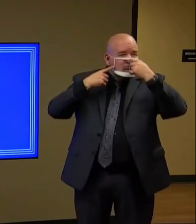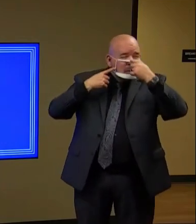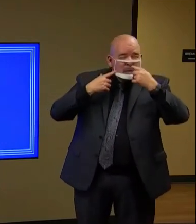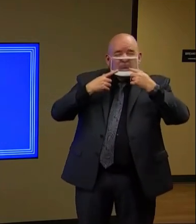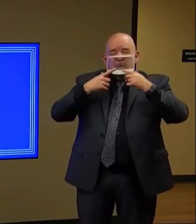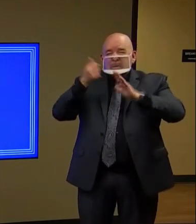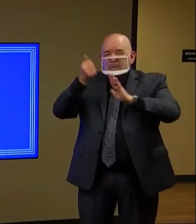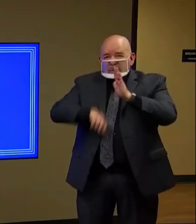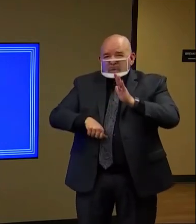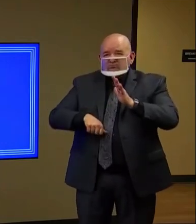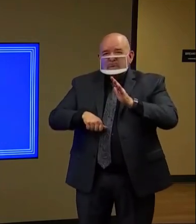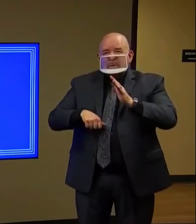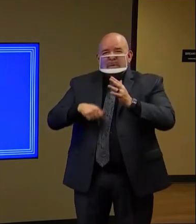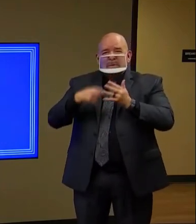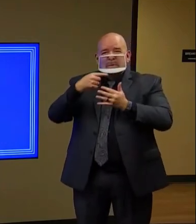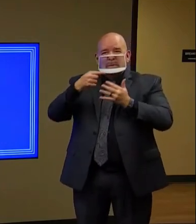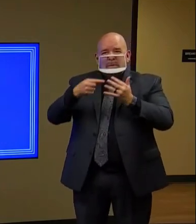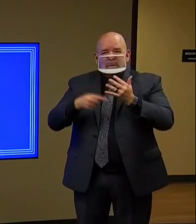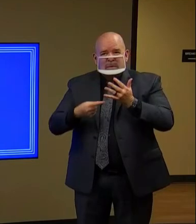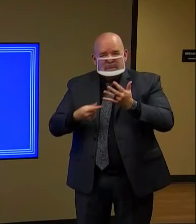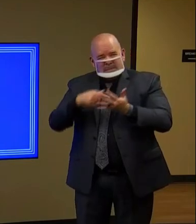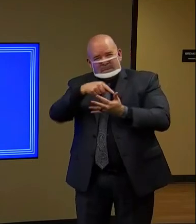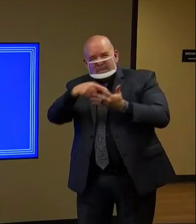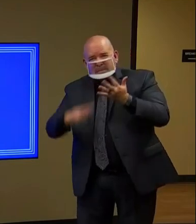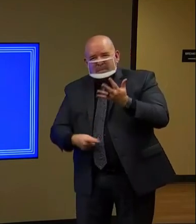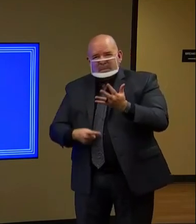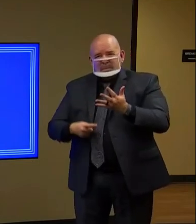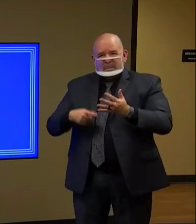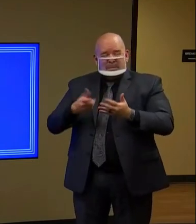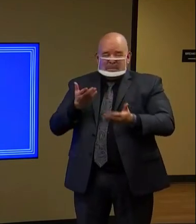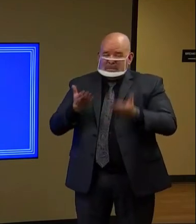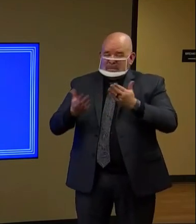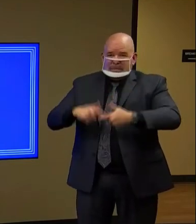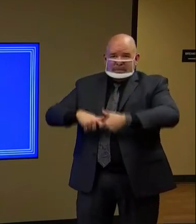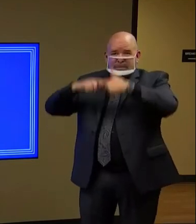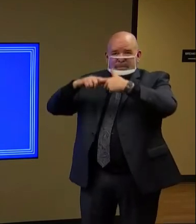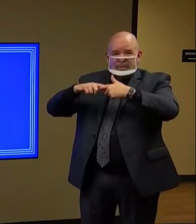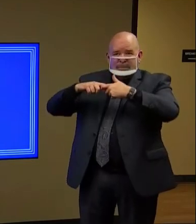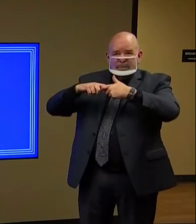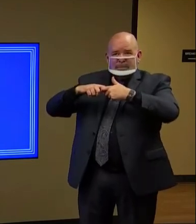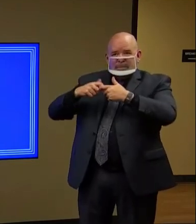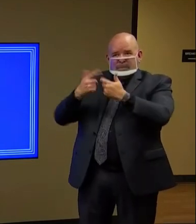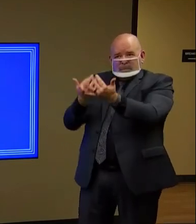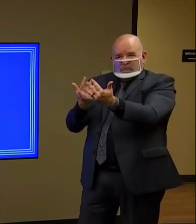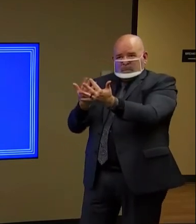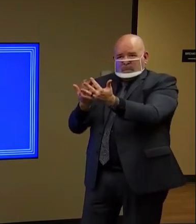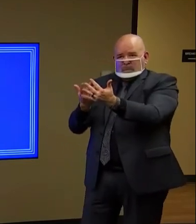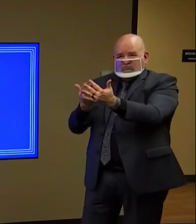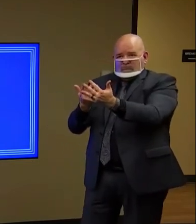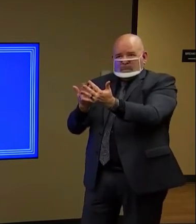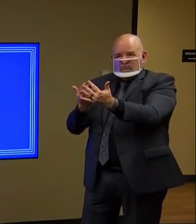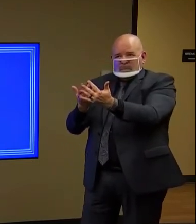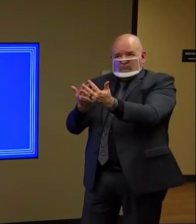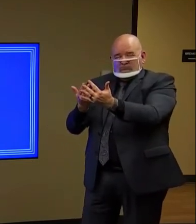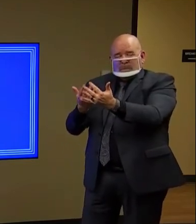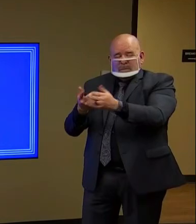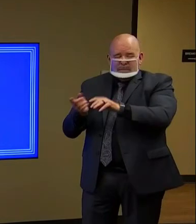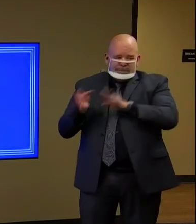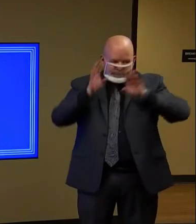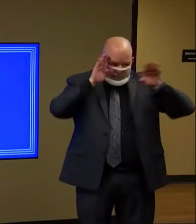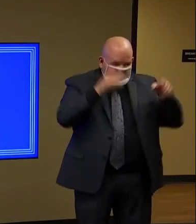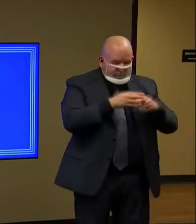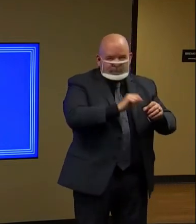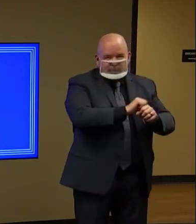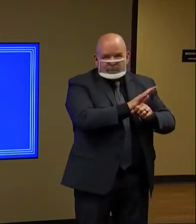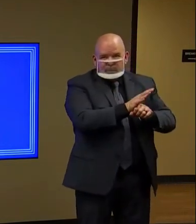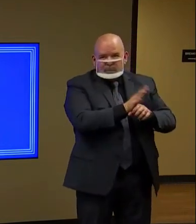and use those suites. Those suites can easily be converted into ICU. And you can do that across the systems, whether it be Medical City